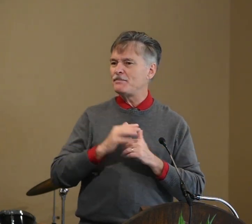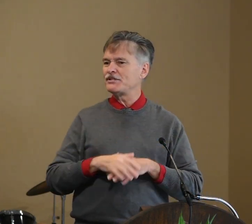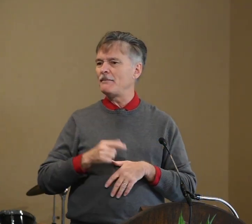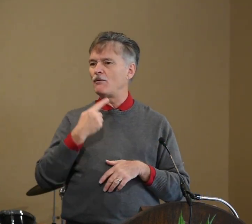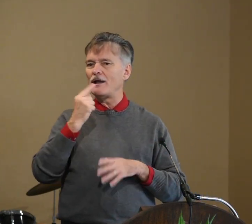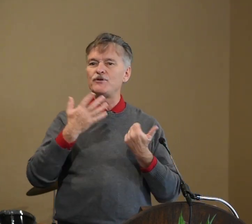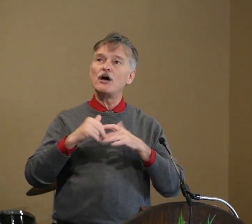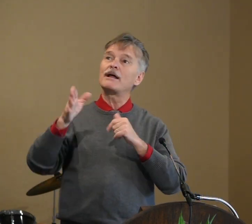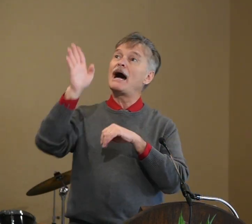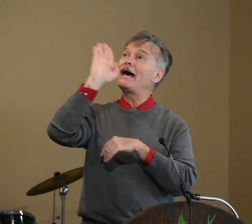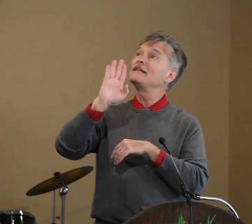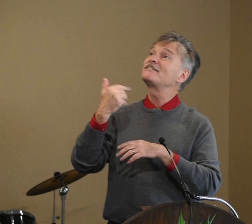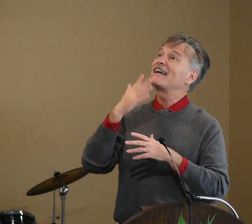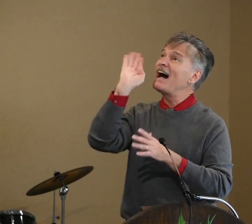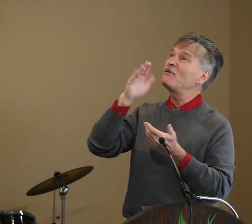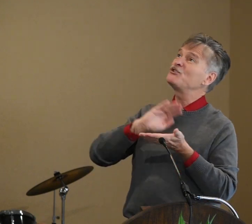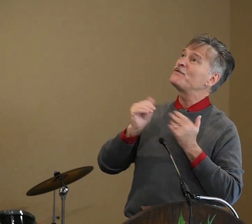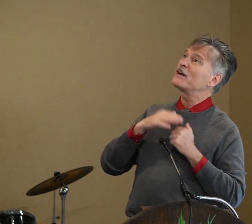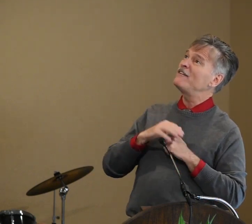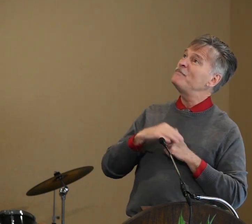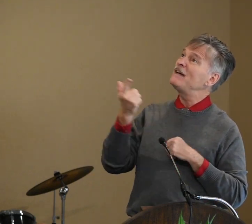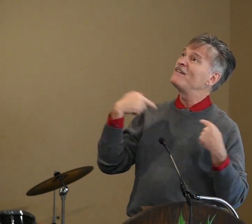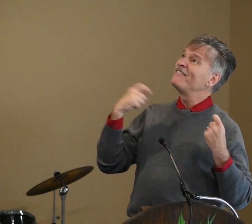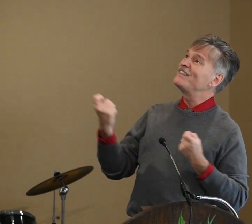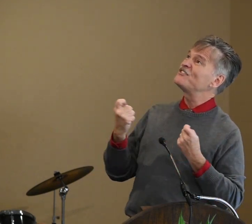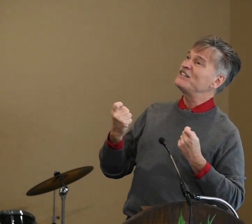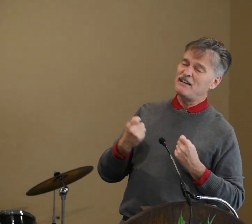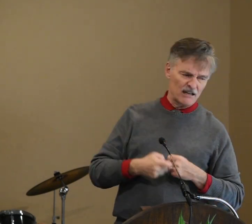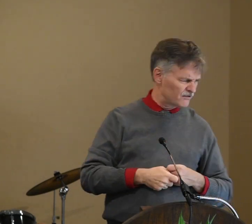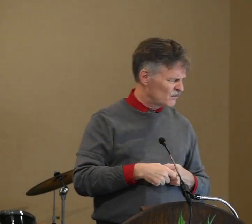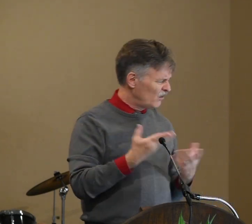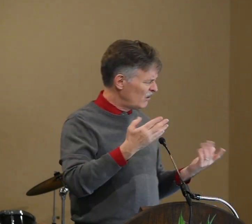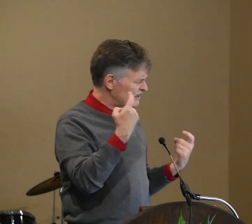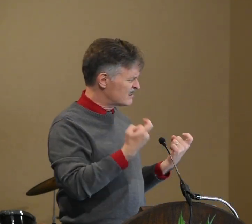tell me, well, if you go to God and say, God, would you forgive me of this sin? He goes, what sin?